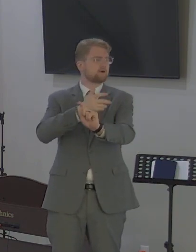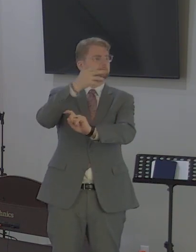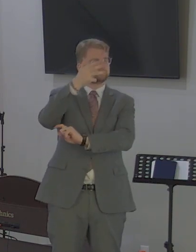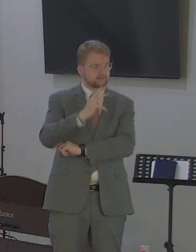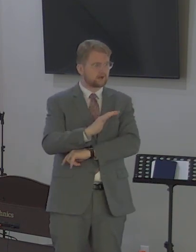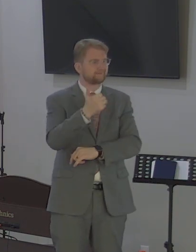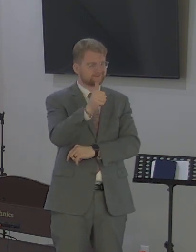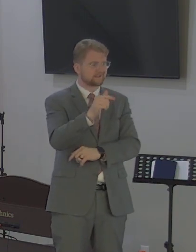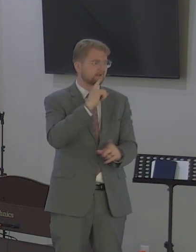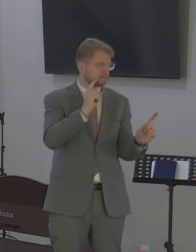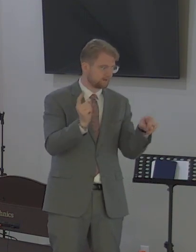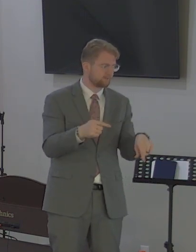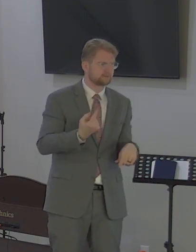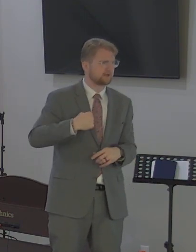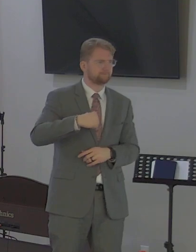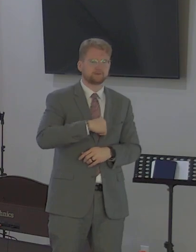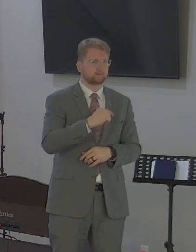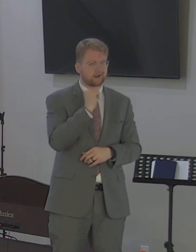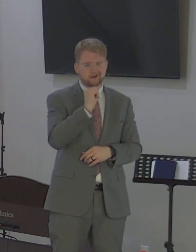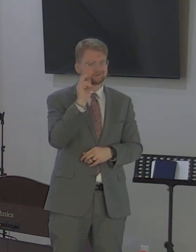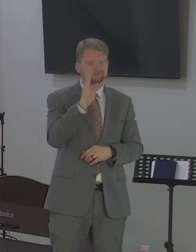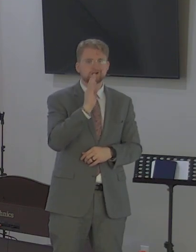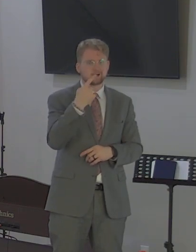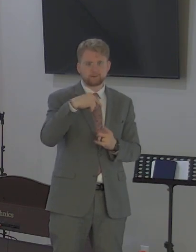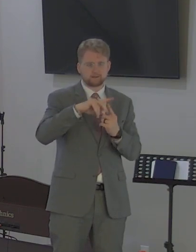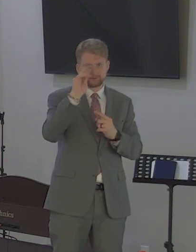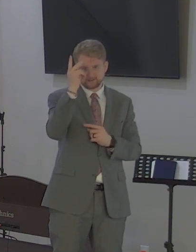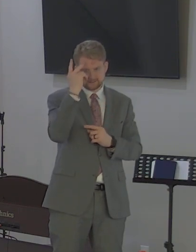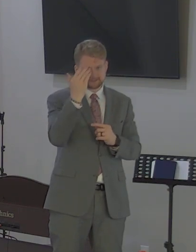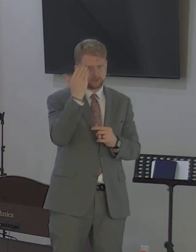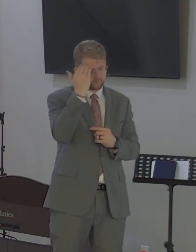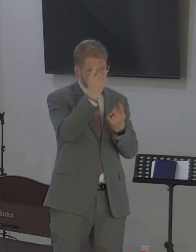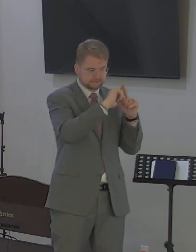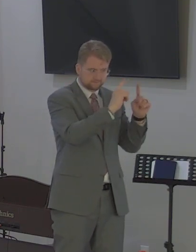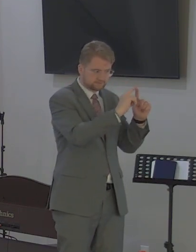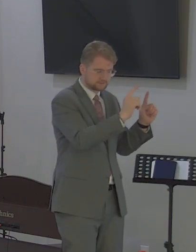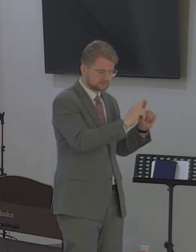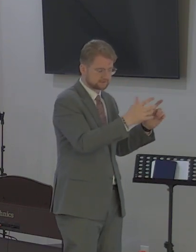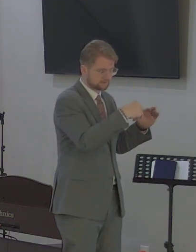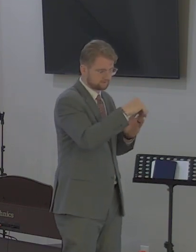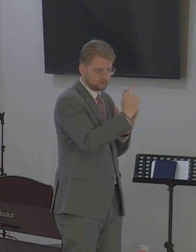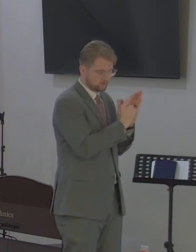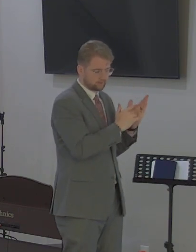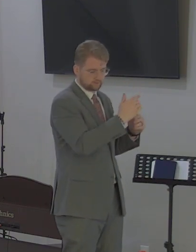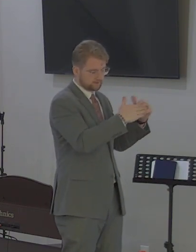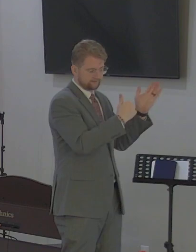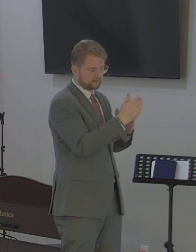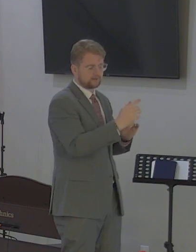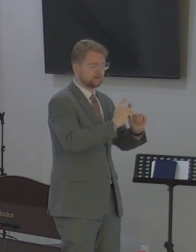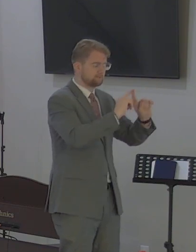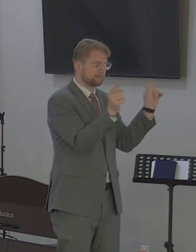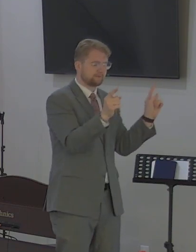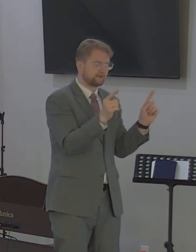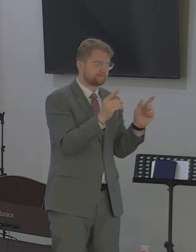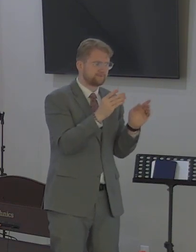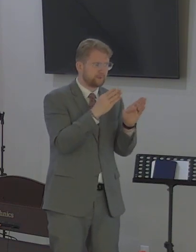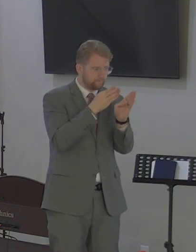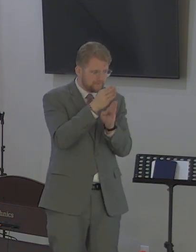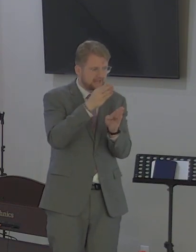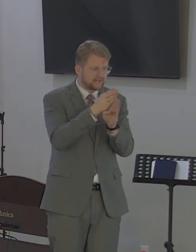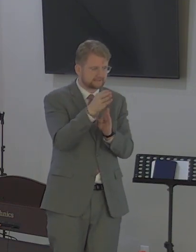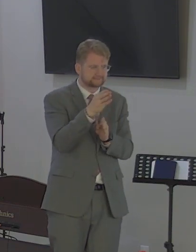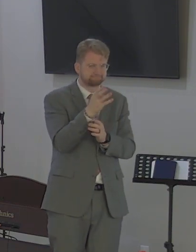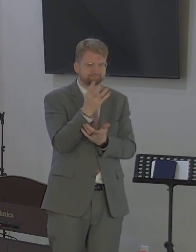I recognize there are differences that are going on and all of that. I recognize that. But the main root of many of those civil